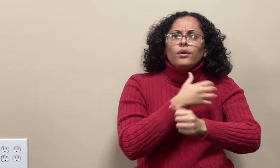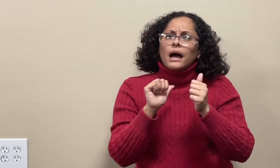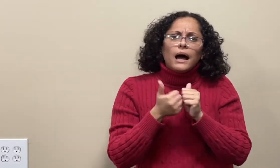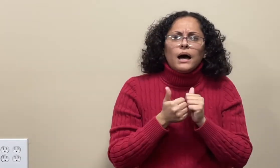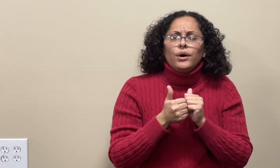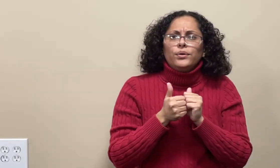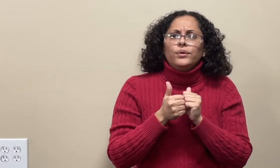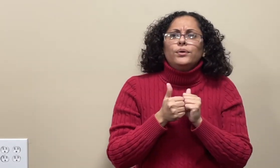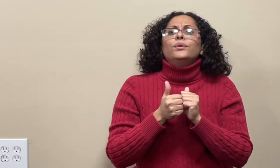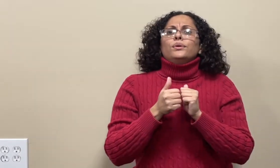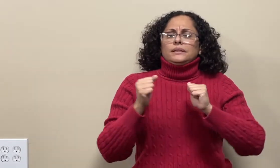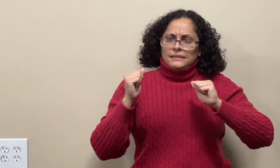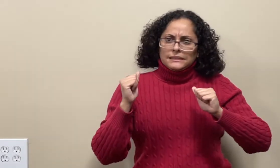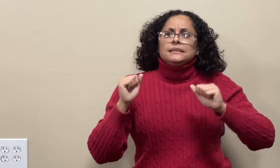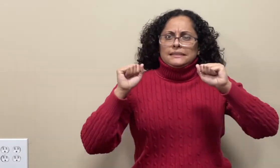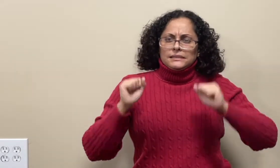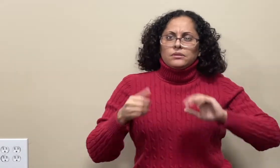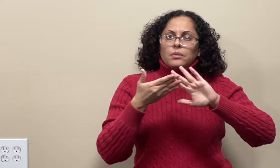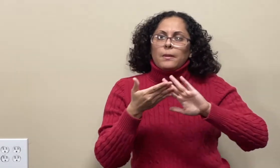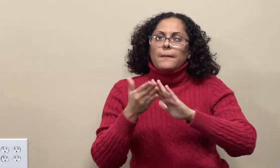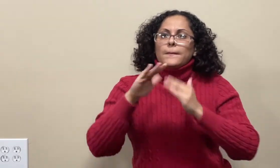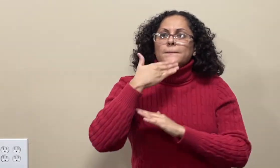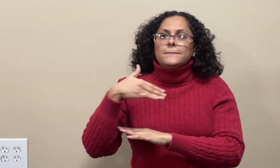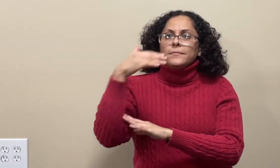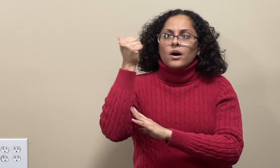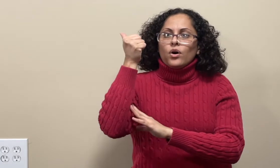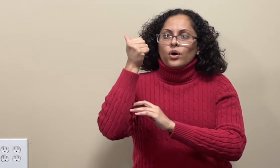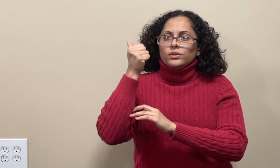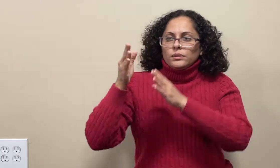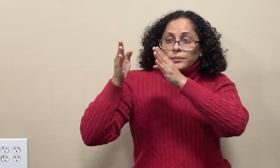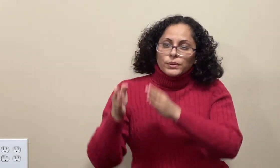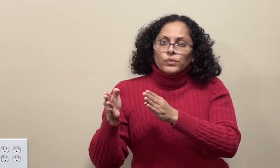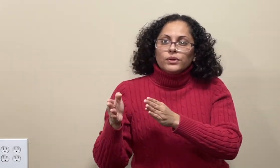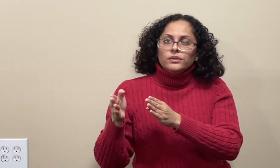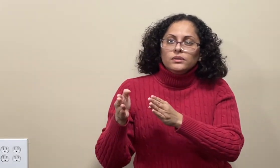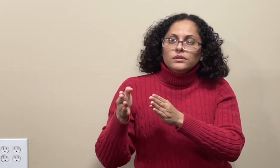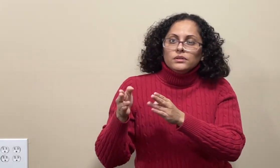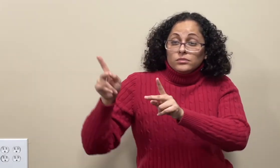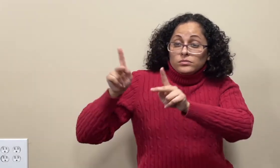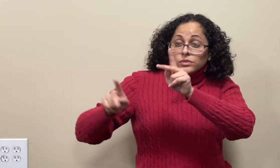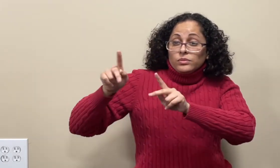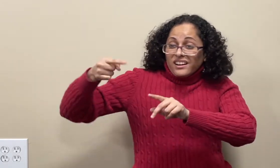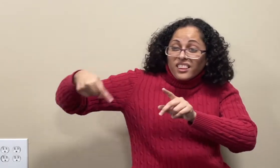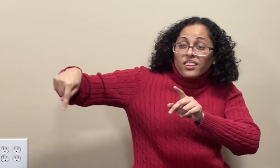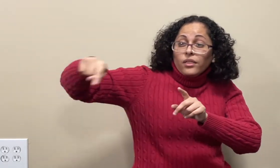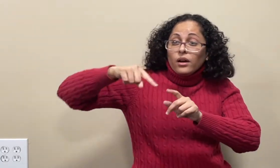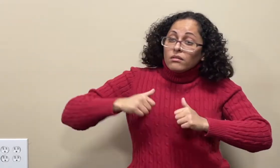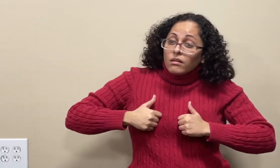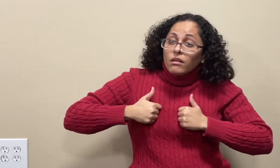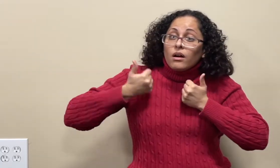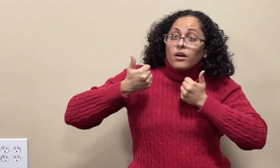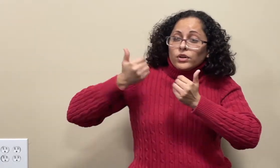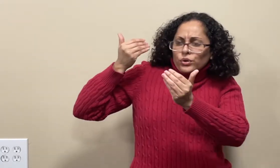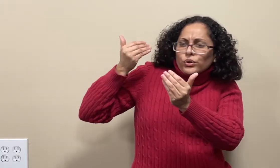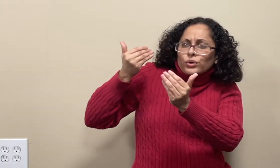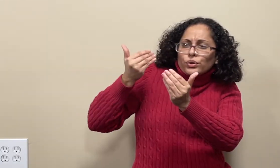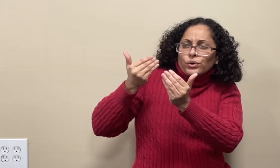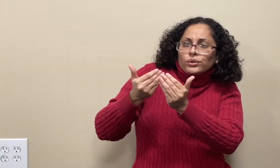celebrating the holiday to be better neighbors to deaf refugees living in their communities. and to be more compassionate world